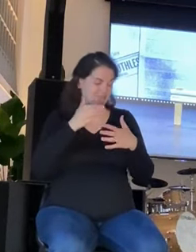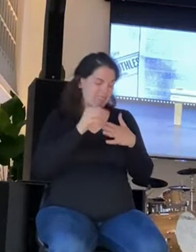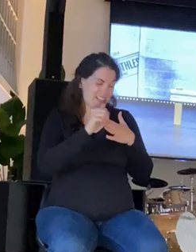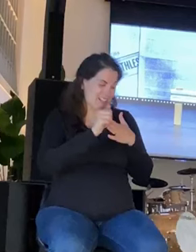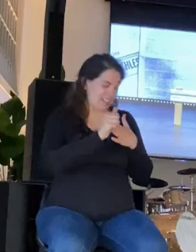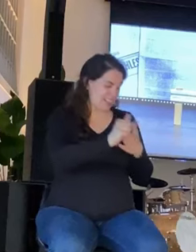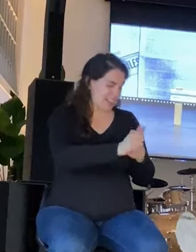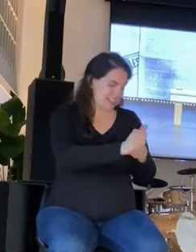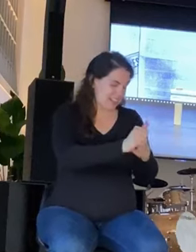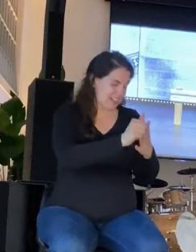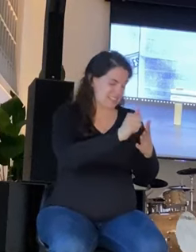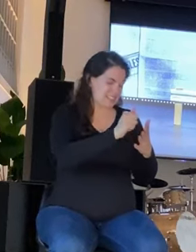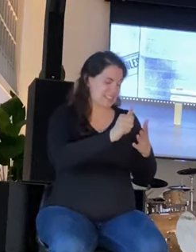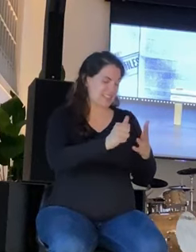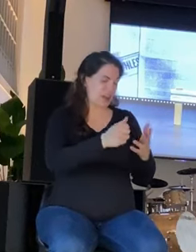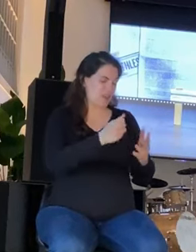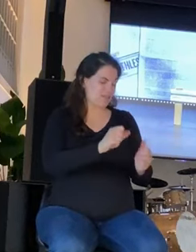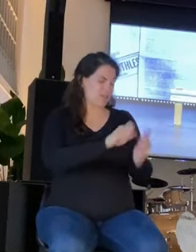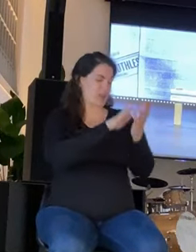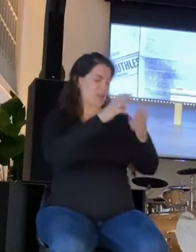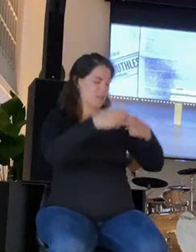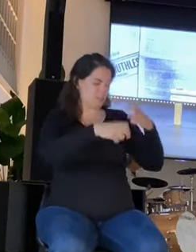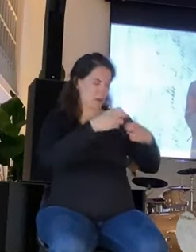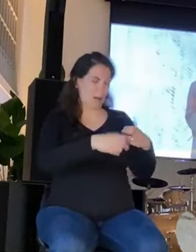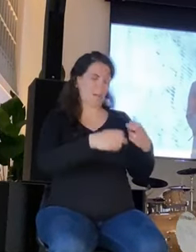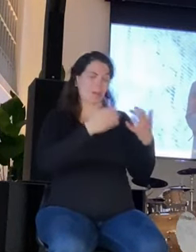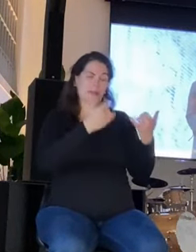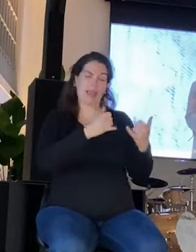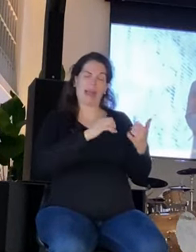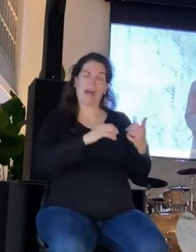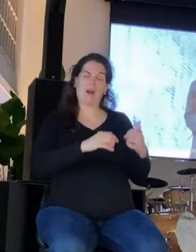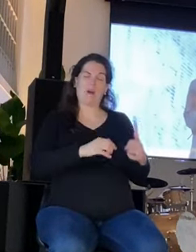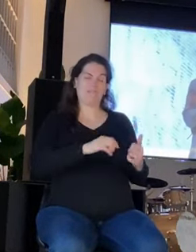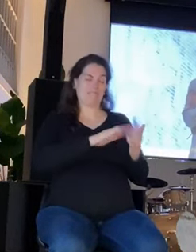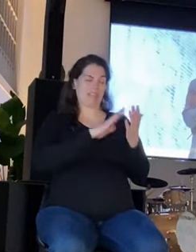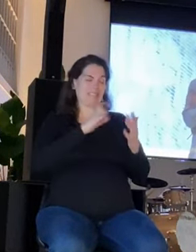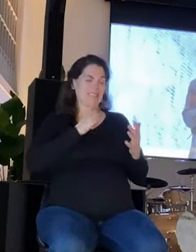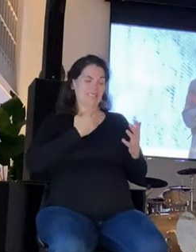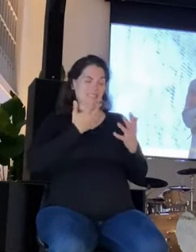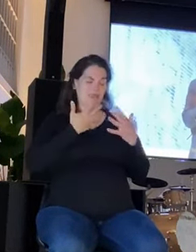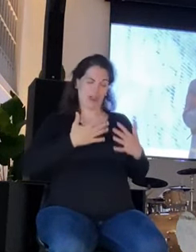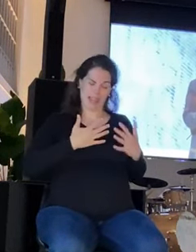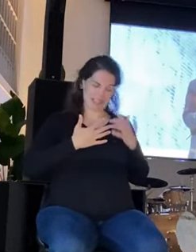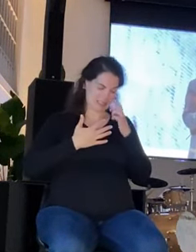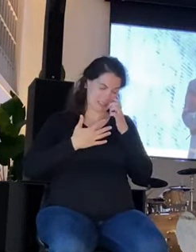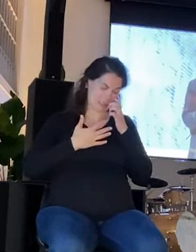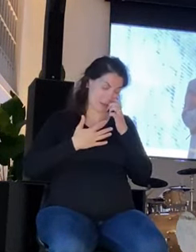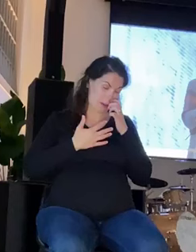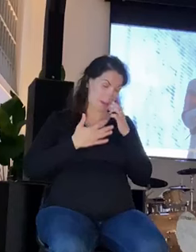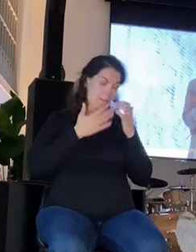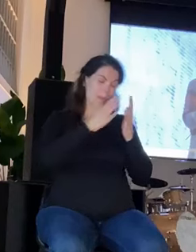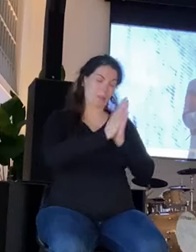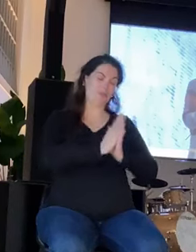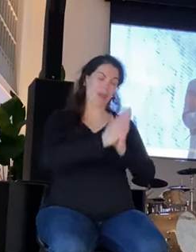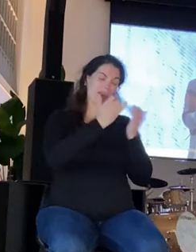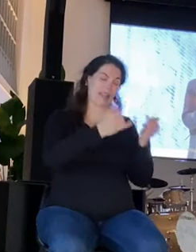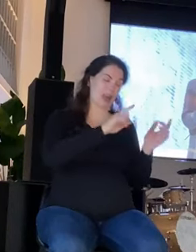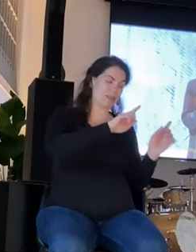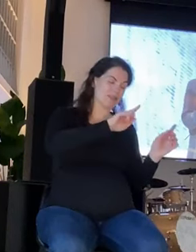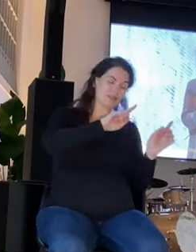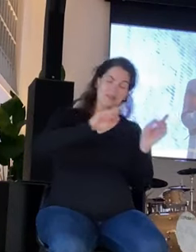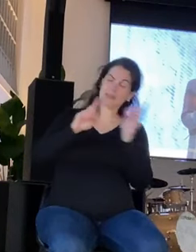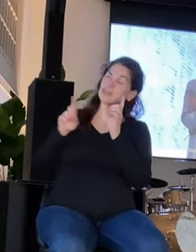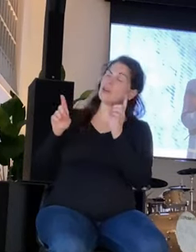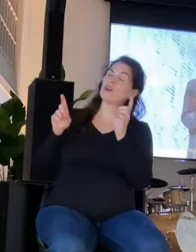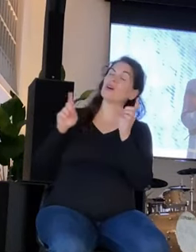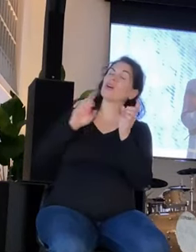problems. We've headed down some roads, and now we are living with regret. I pray today, right now, God, that we turn. You speak to each person here